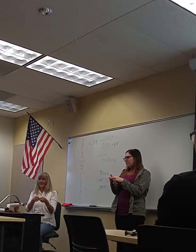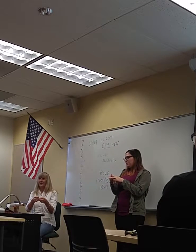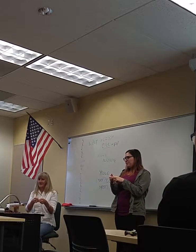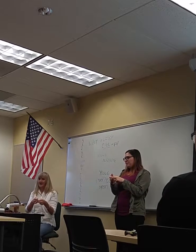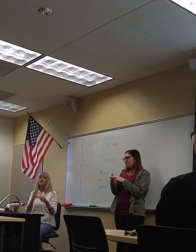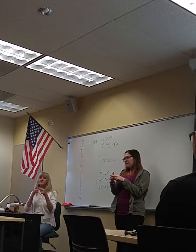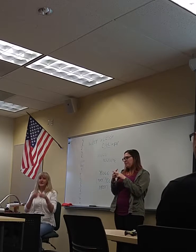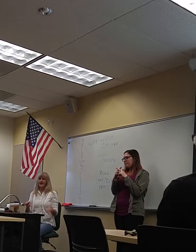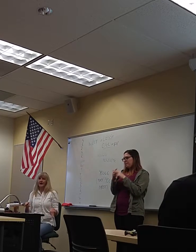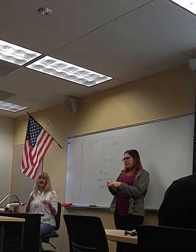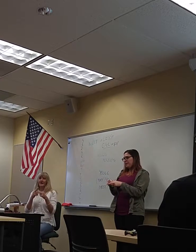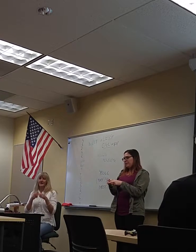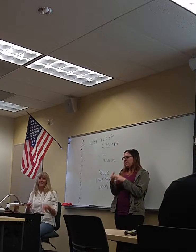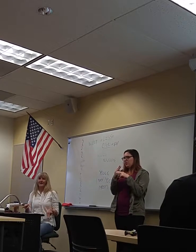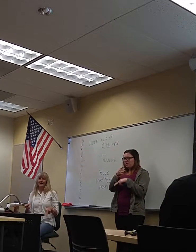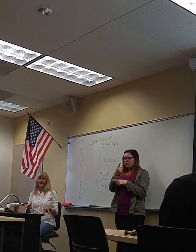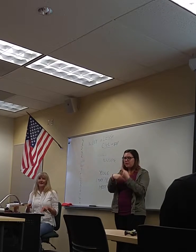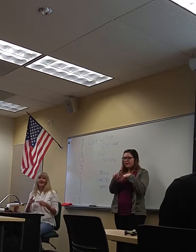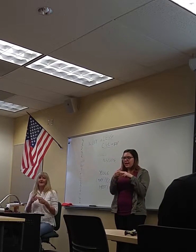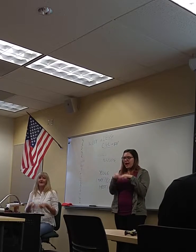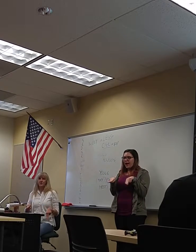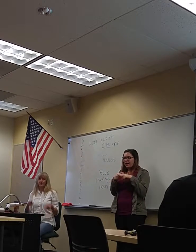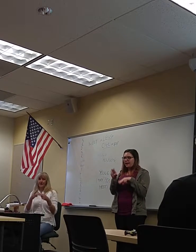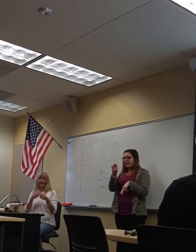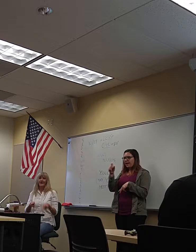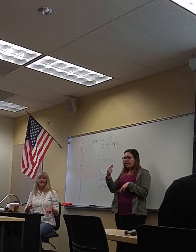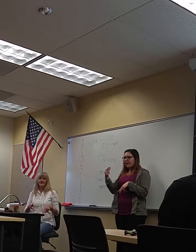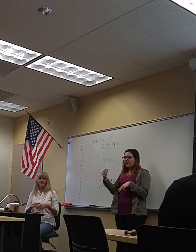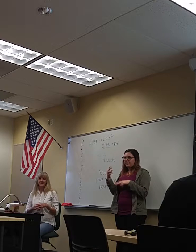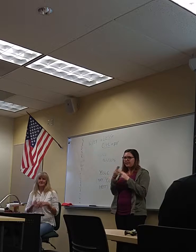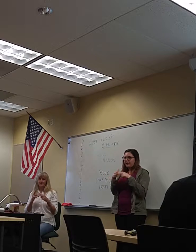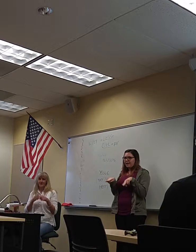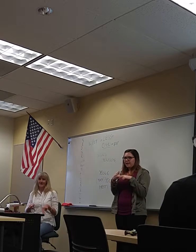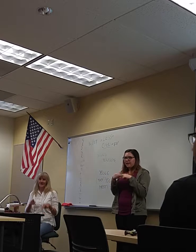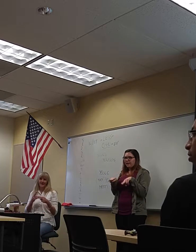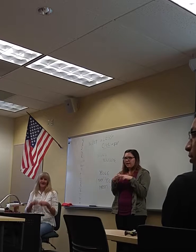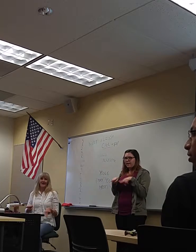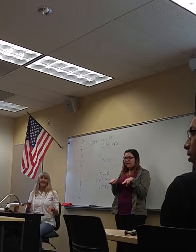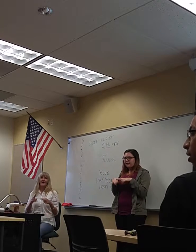Oh. Yeah, you're signing A. Oh. You're breaking the A. Oh.